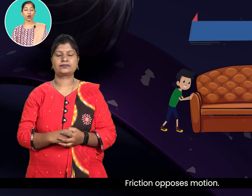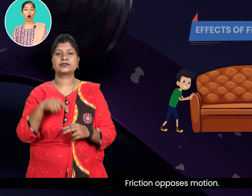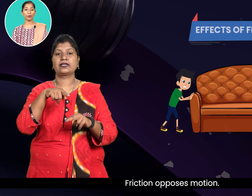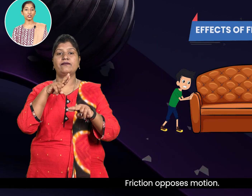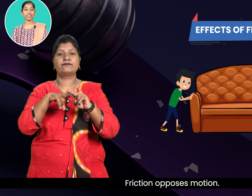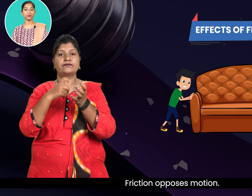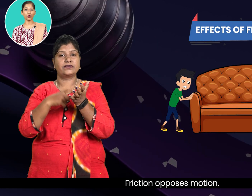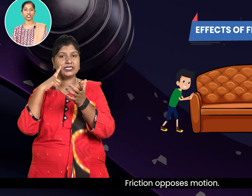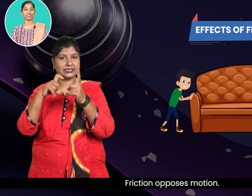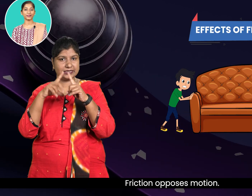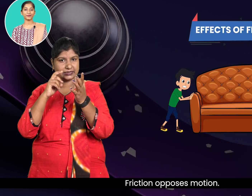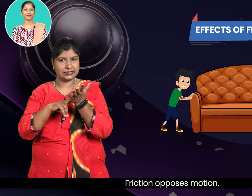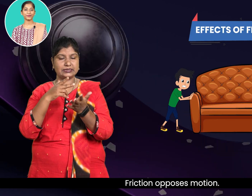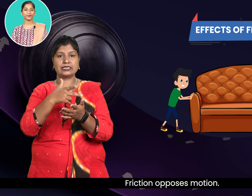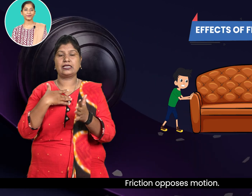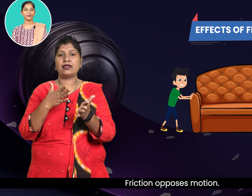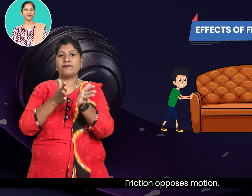Friction opposes motion.